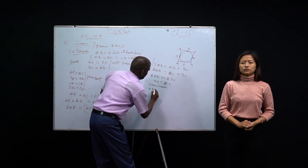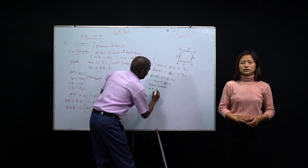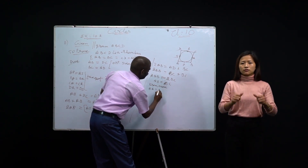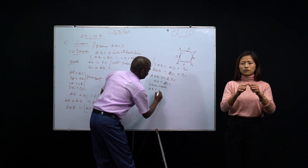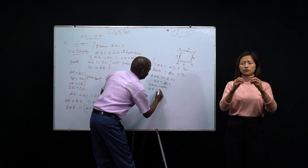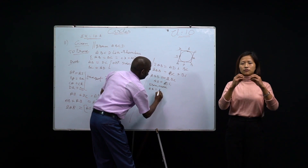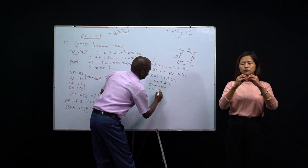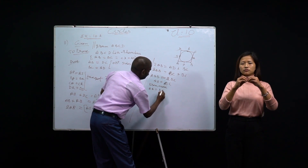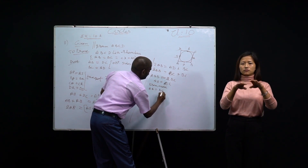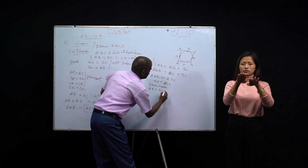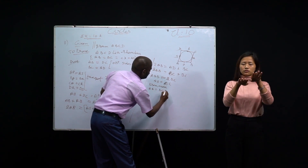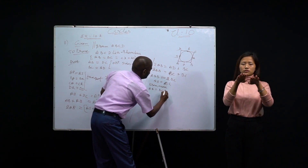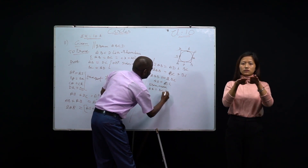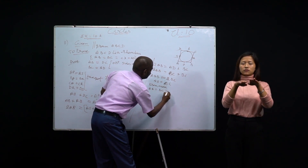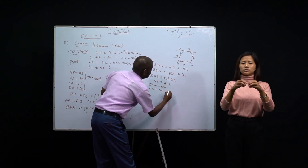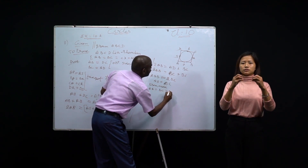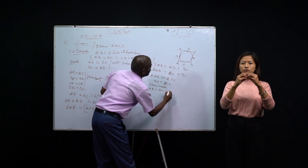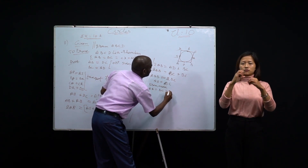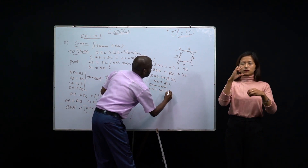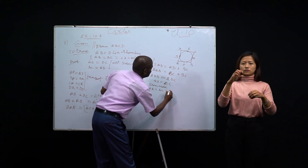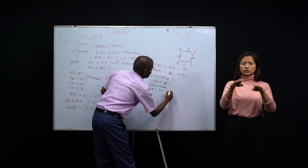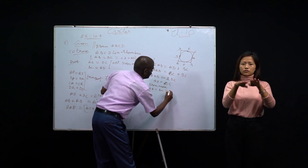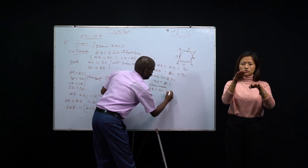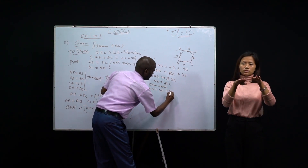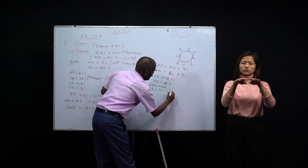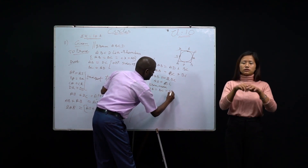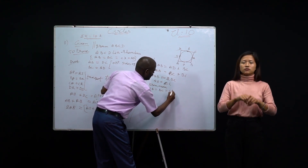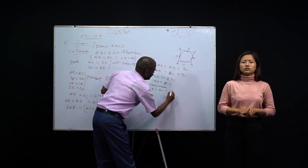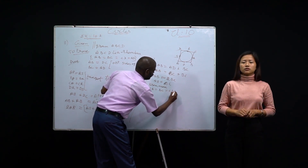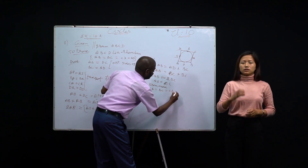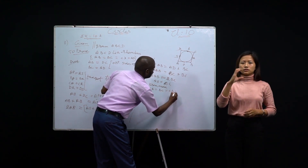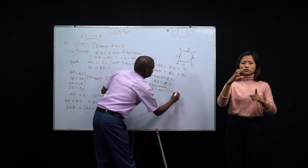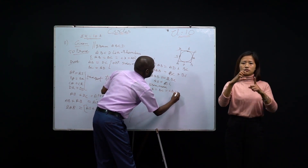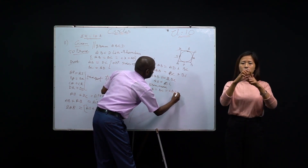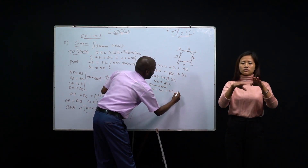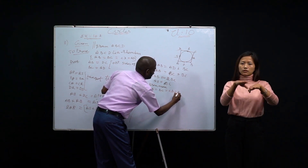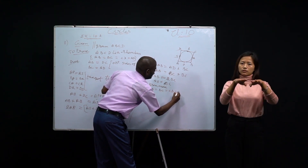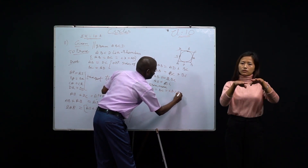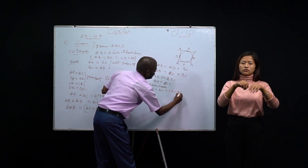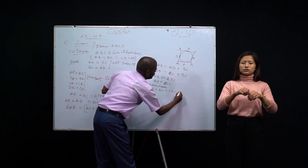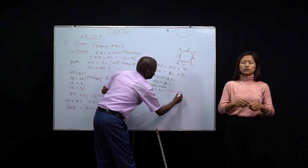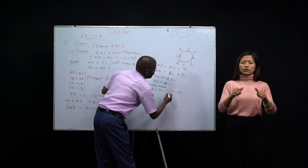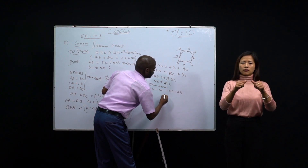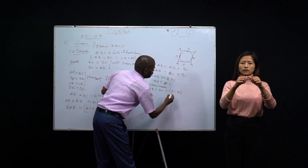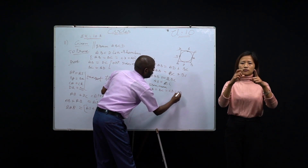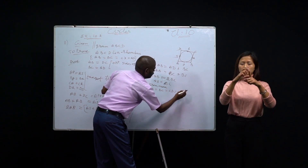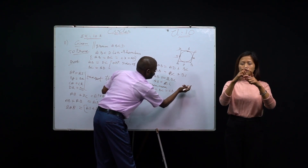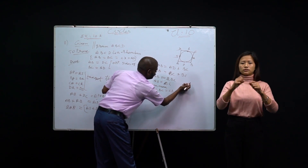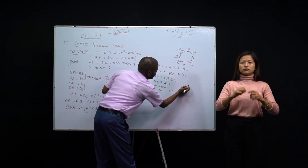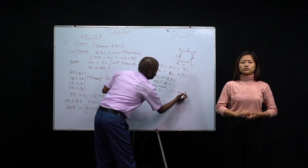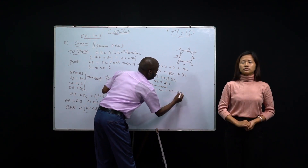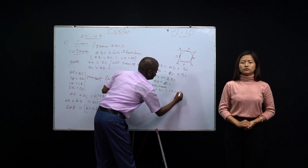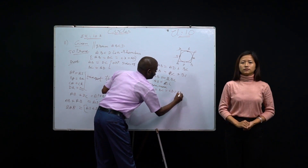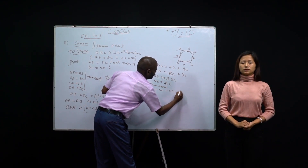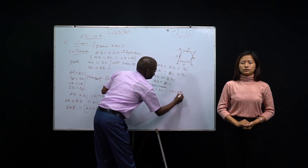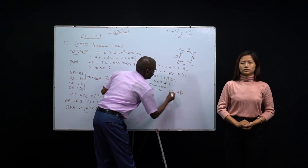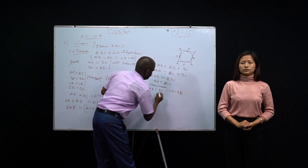AB equal to BC equal CD equal AD.